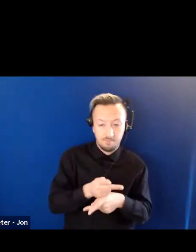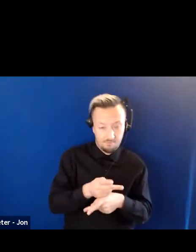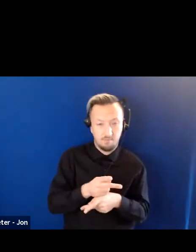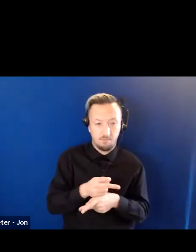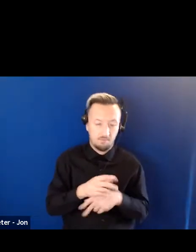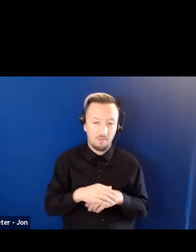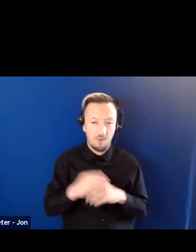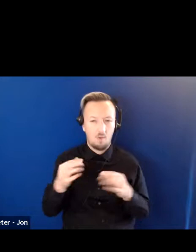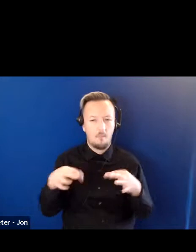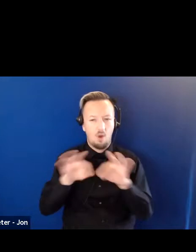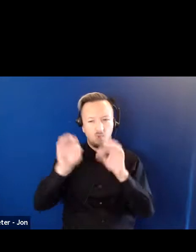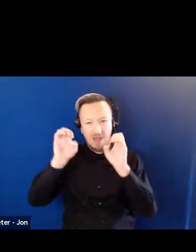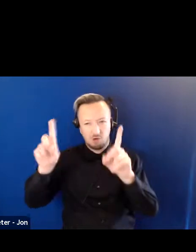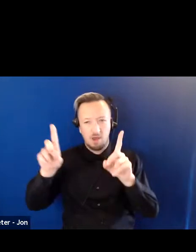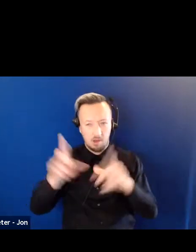materials.